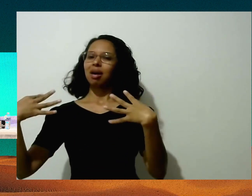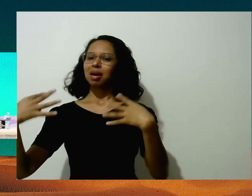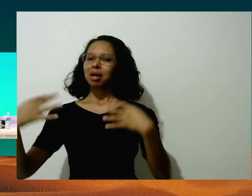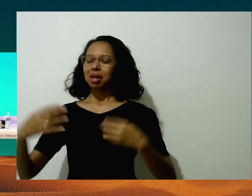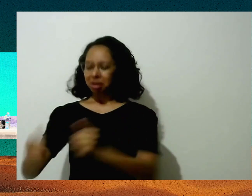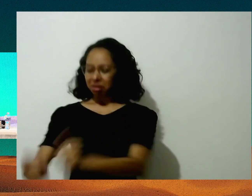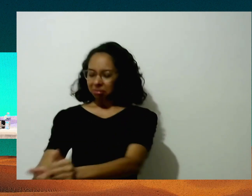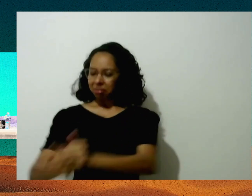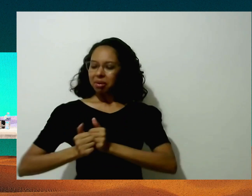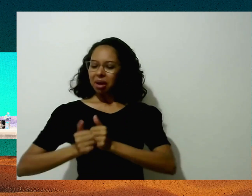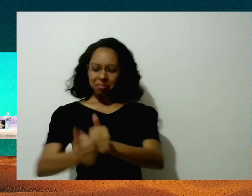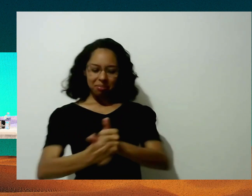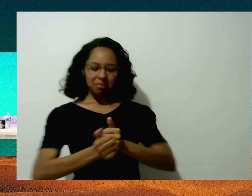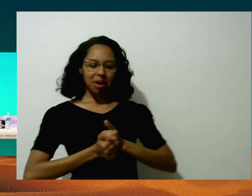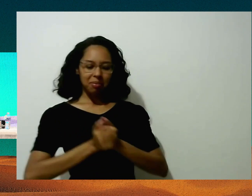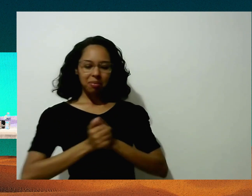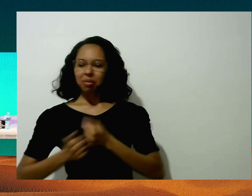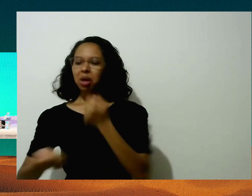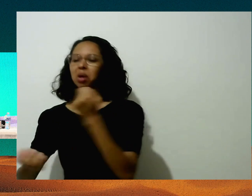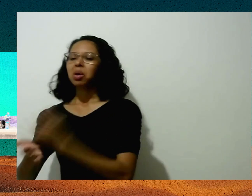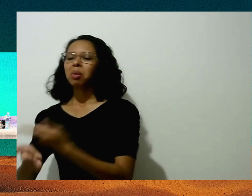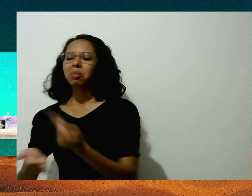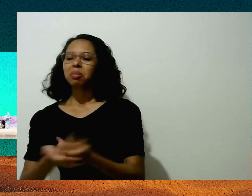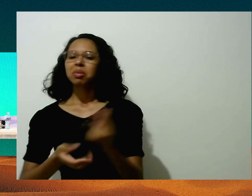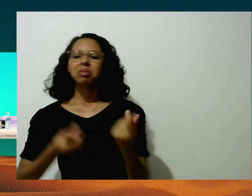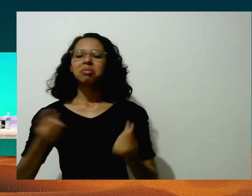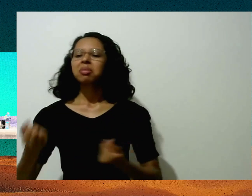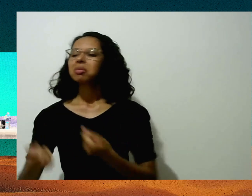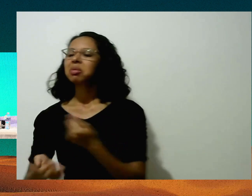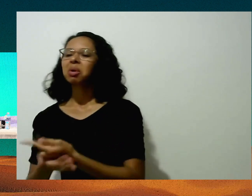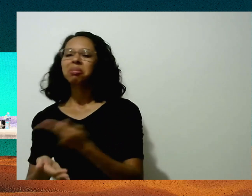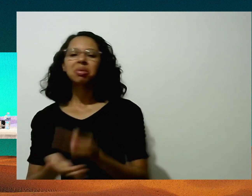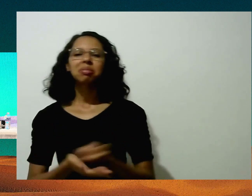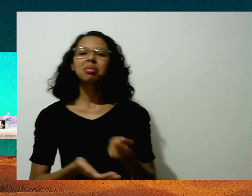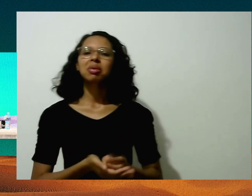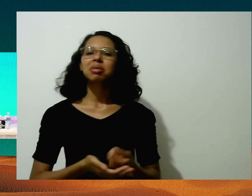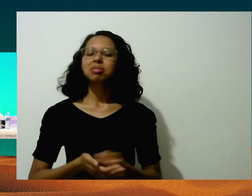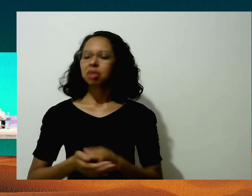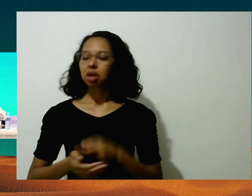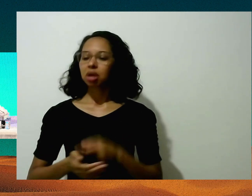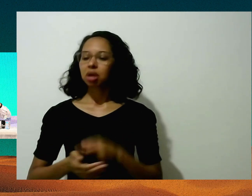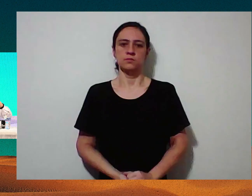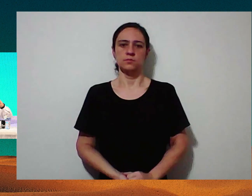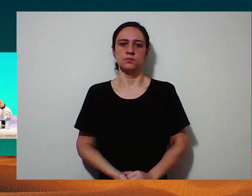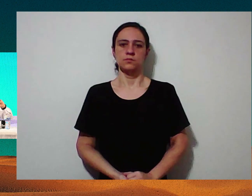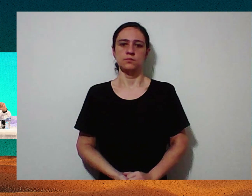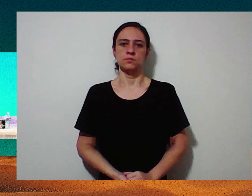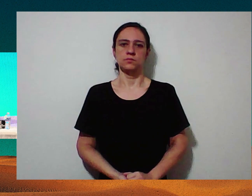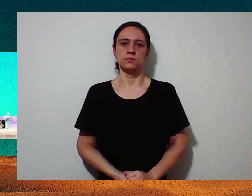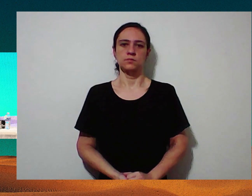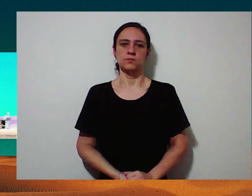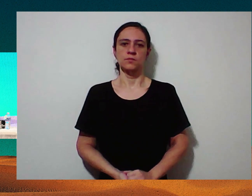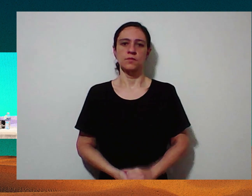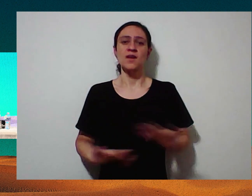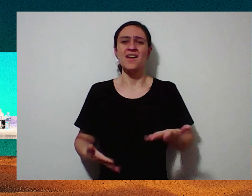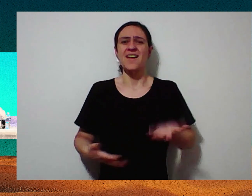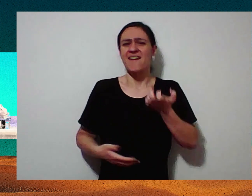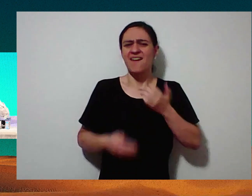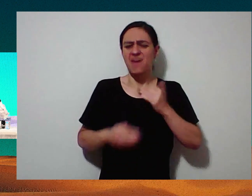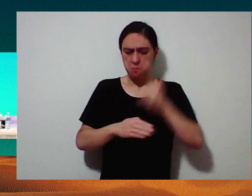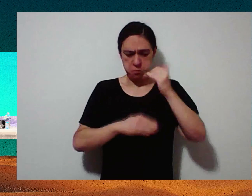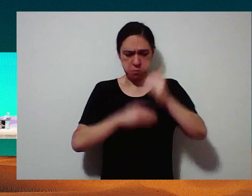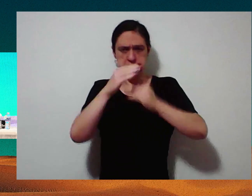comprando apoio, né, buscando popularidade? É esse caminho que você quer tomar? To use the capacity which God has given you